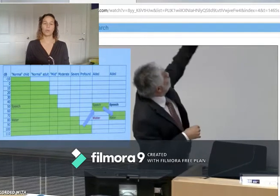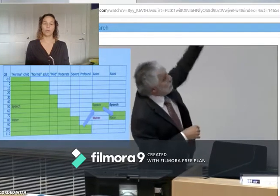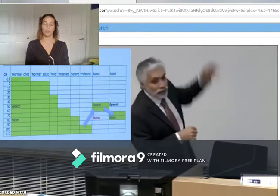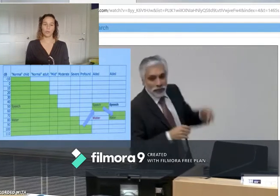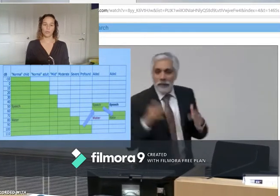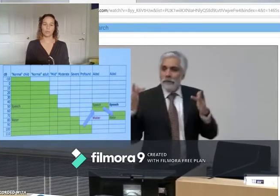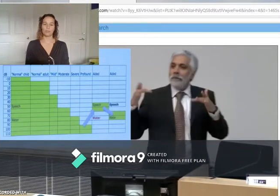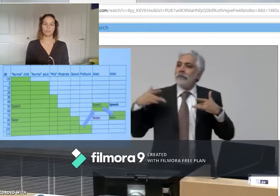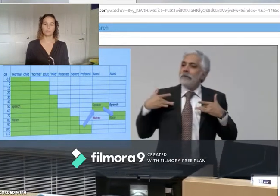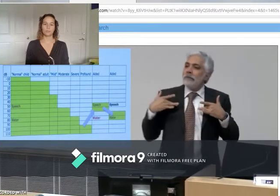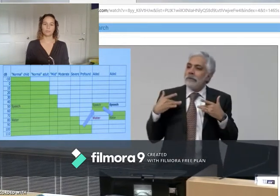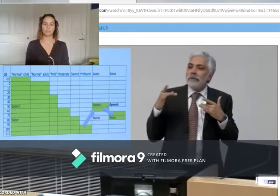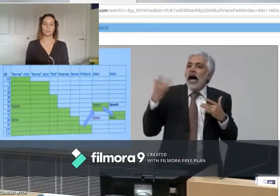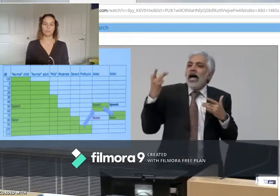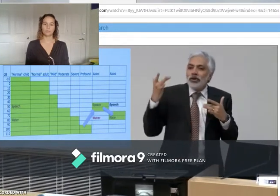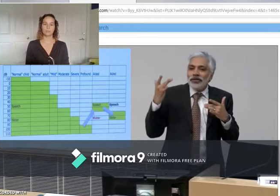unquote, normal.